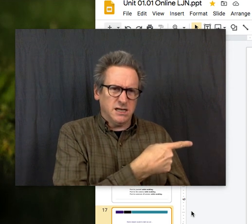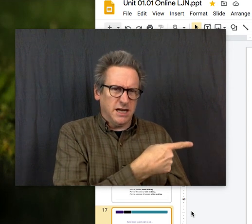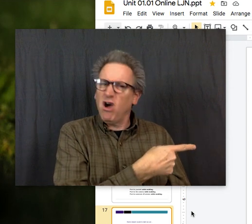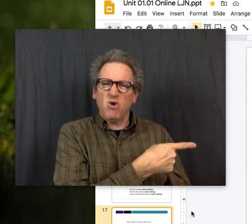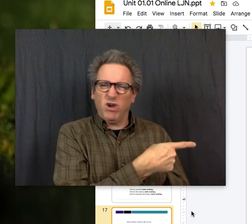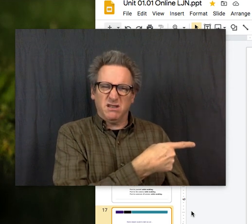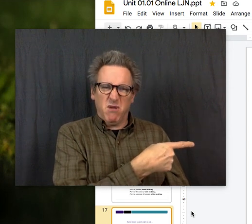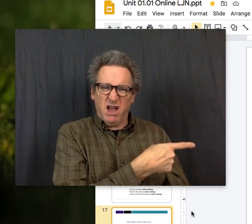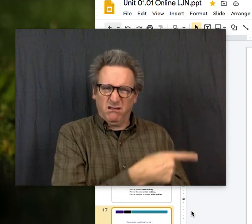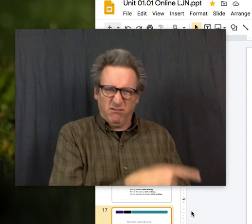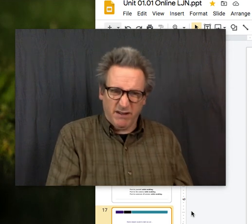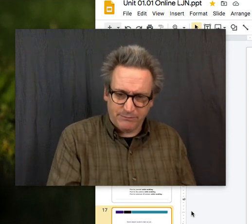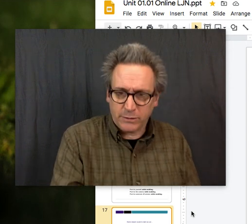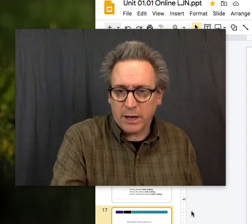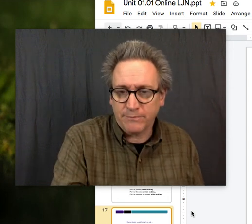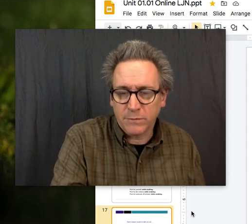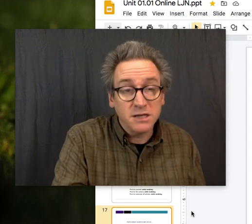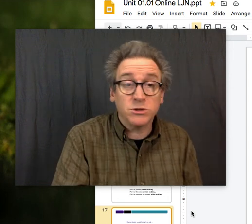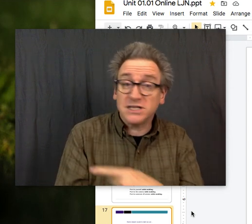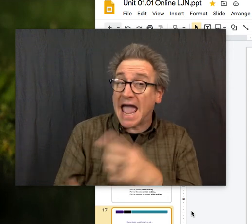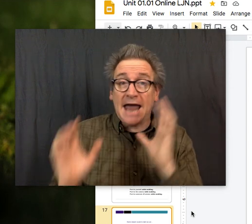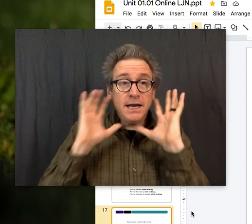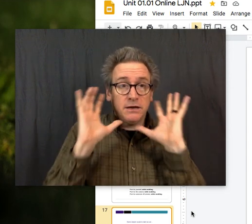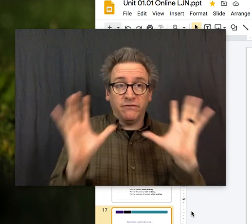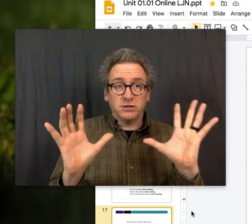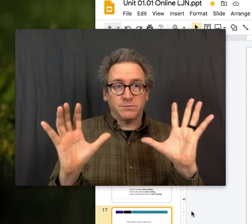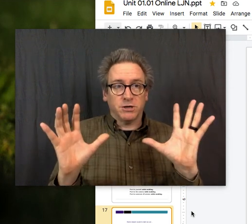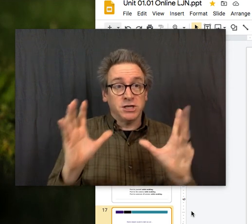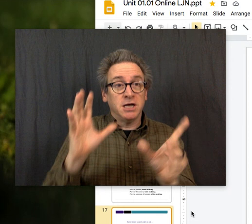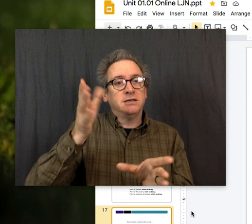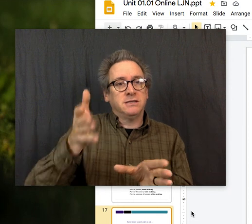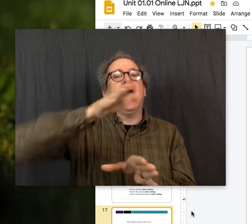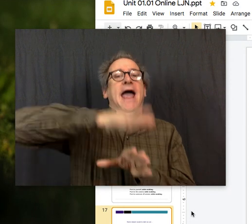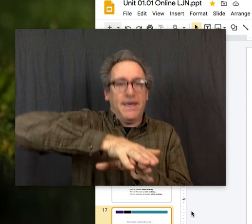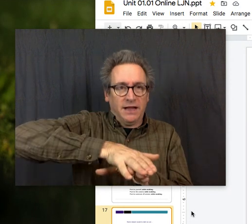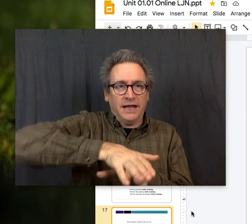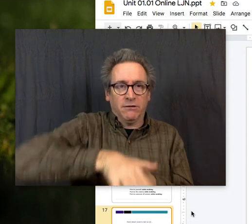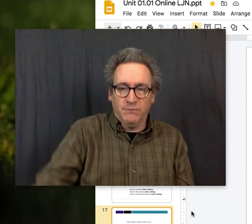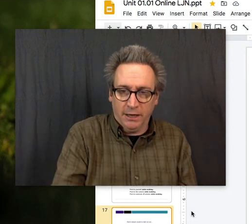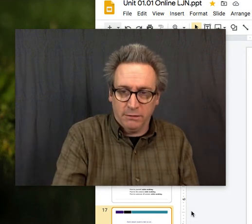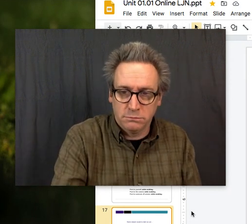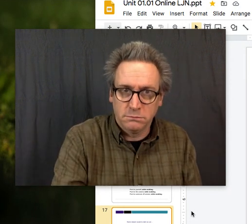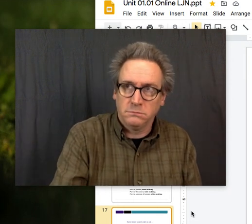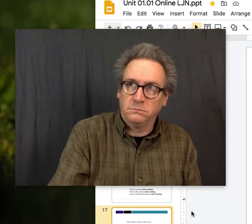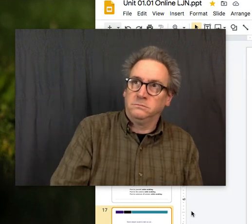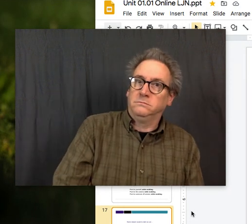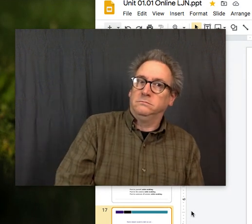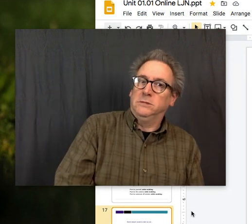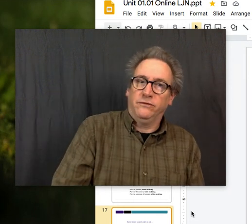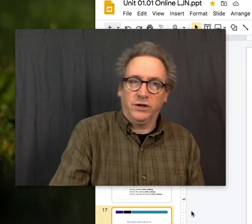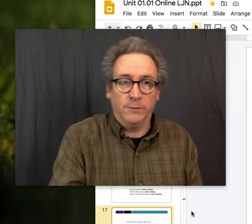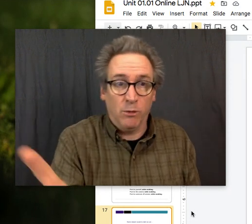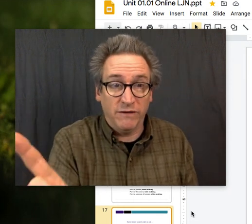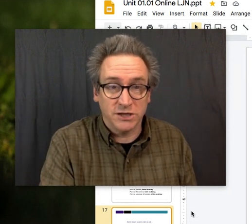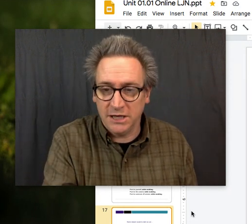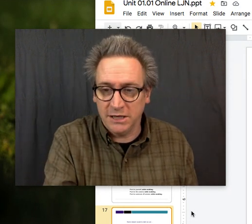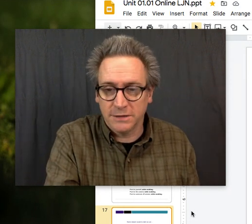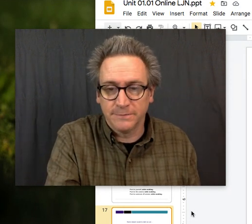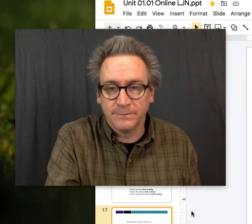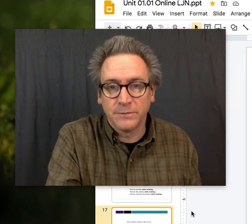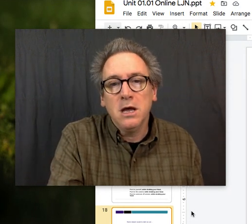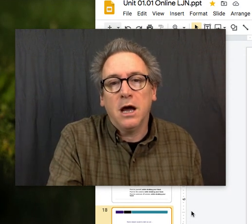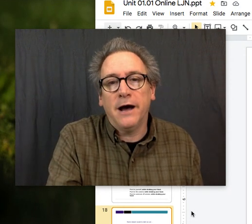He doesn't care. Oh, no, he doesn't mind, right? Okay. So we're just adding in facial expressions to add that layer of meaning. You hear my wife just